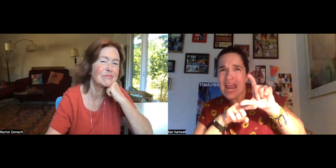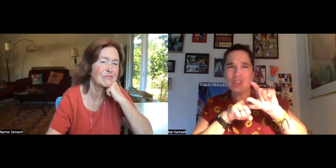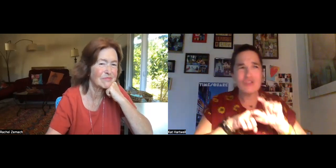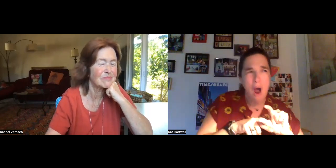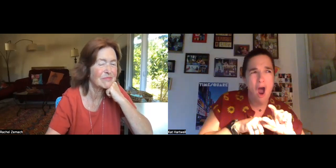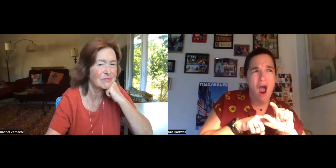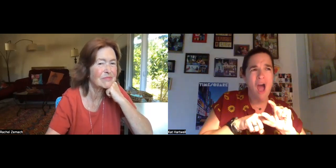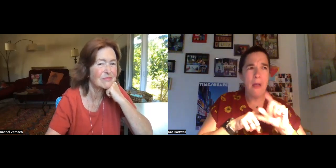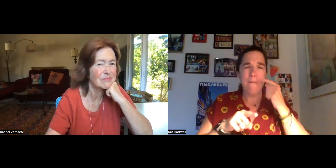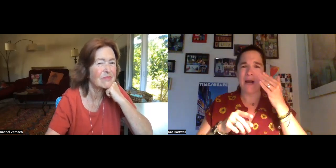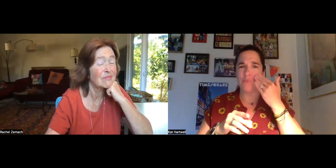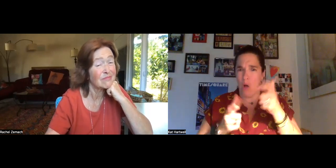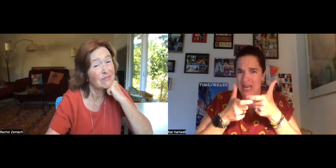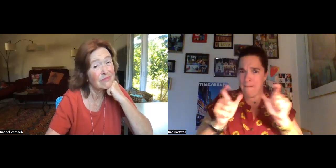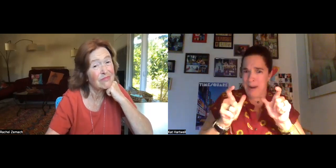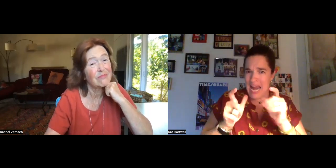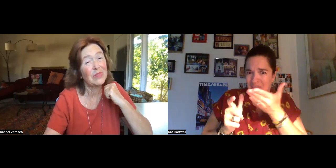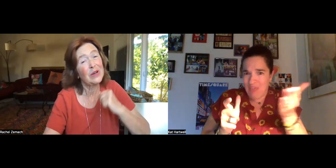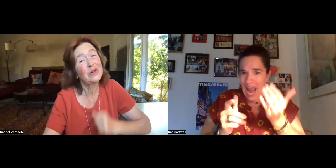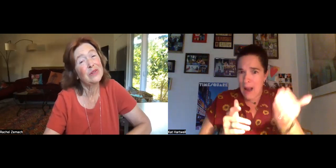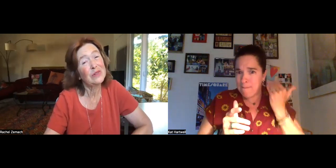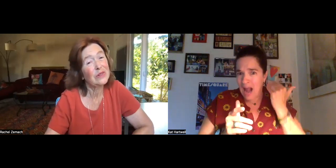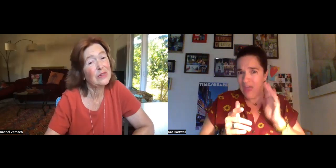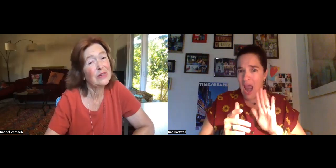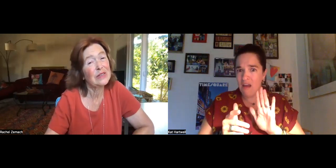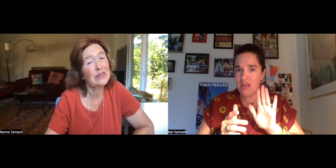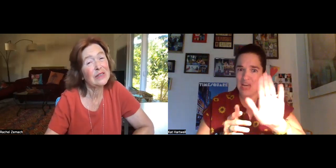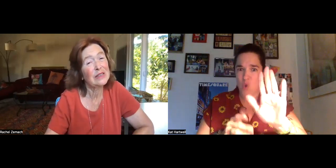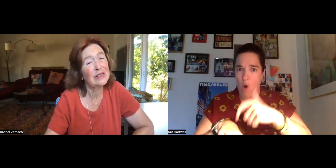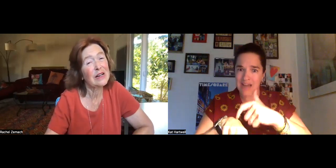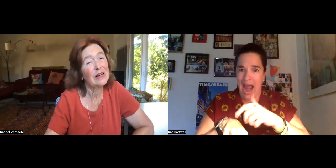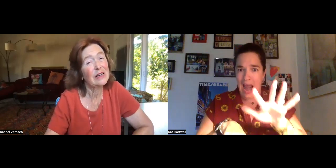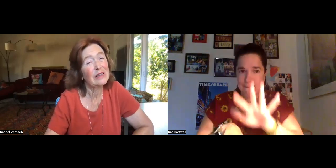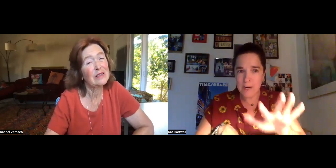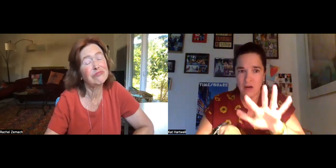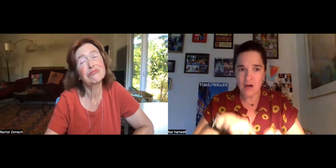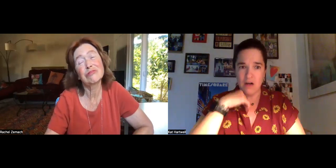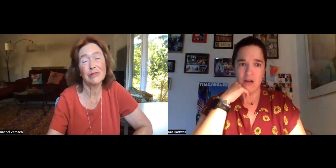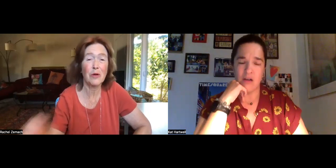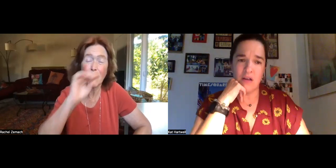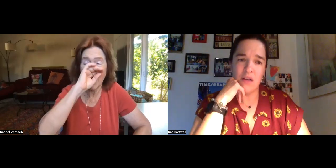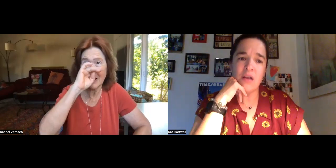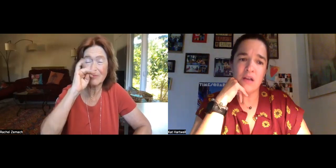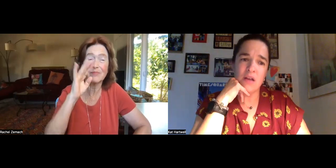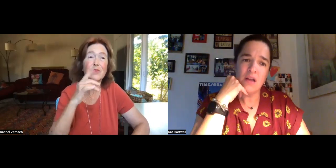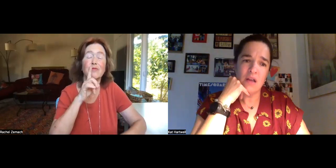Big, small, because was it a big thing back then in your time? Well,